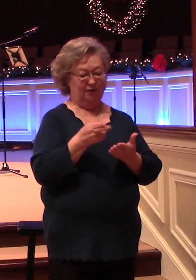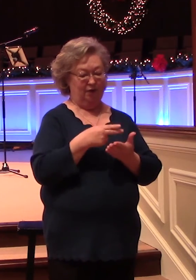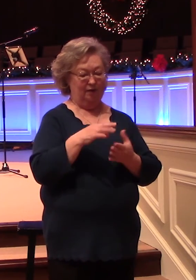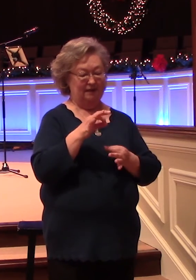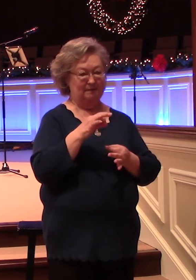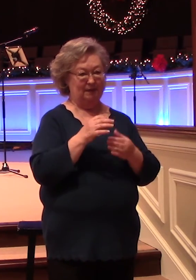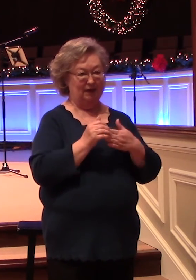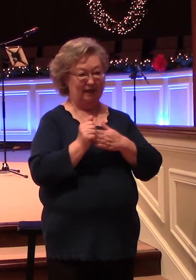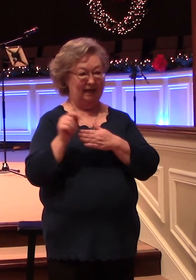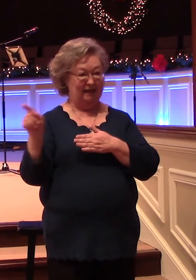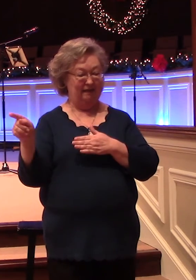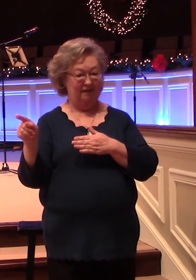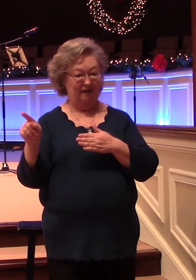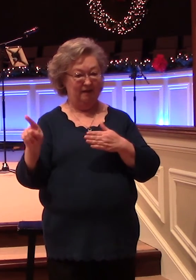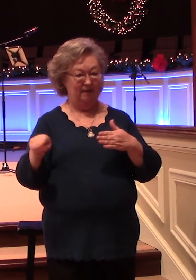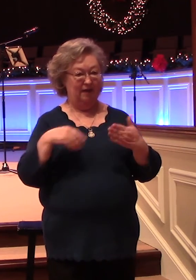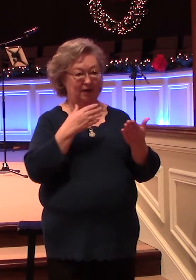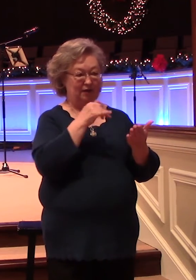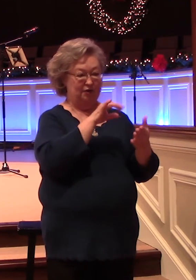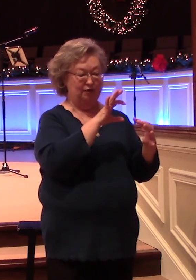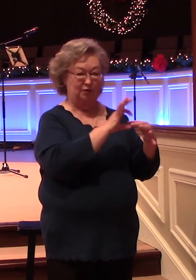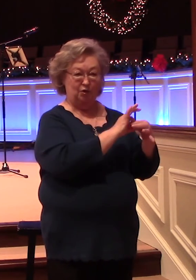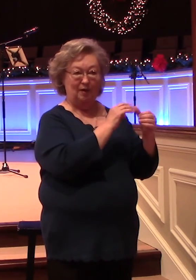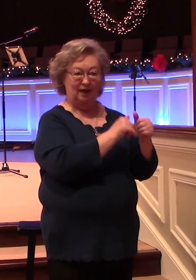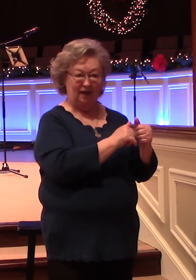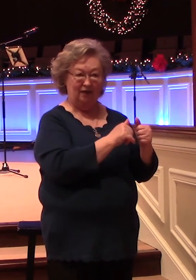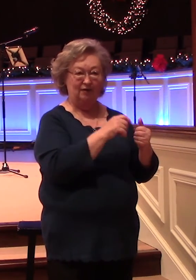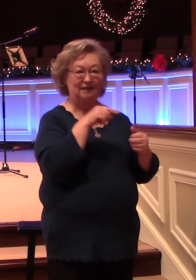amen? Amen. Amen. Amen.